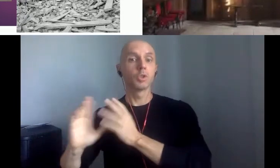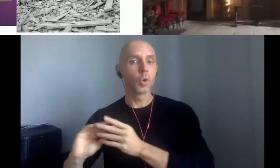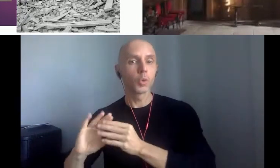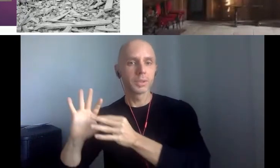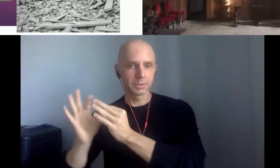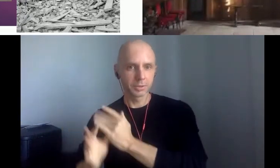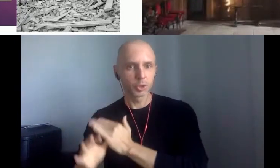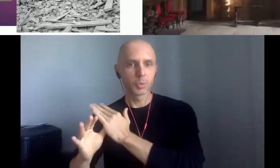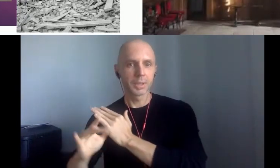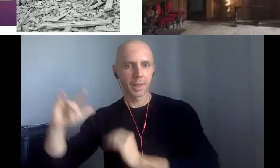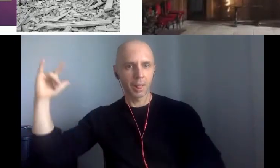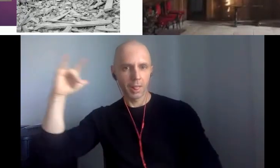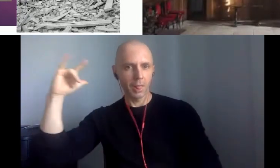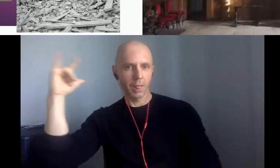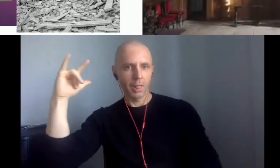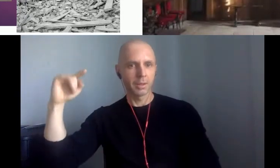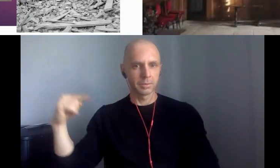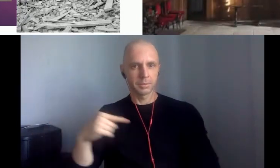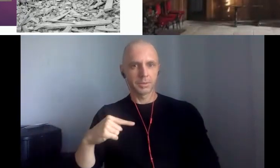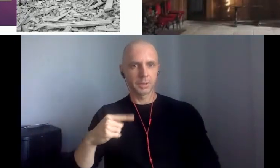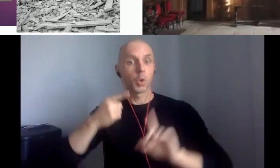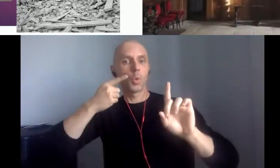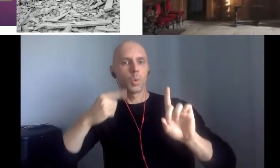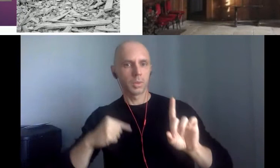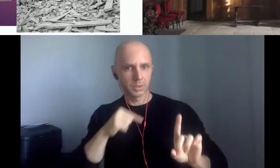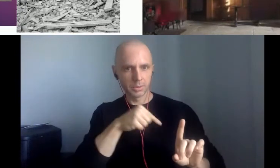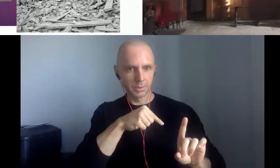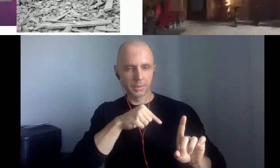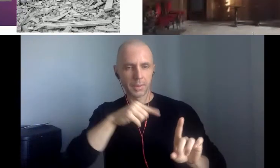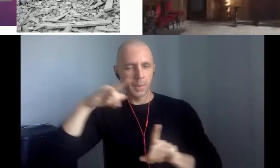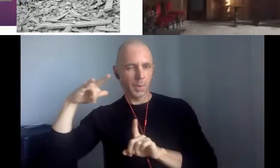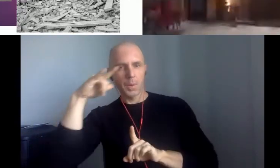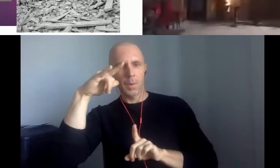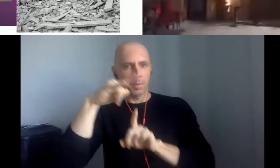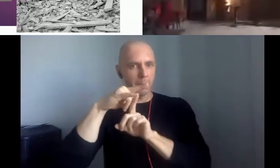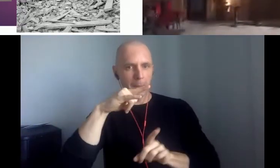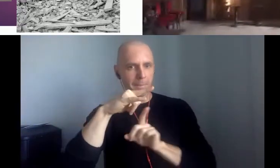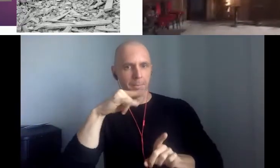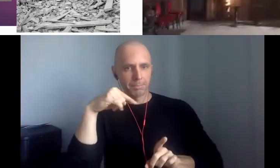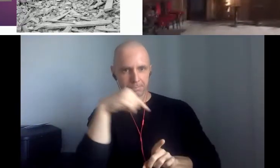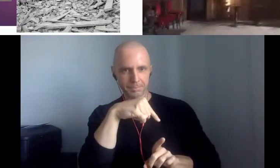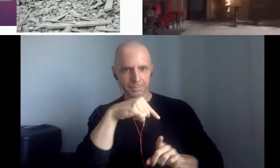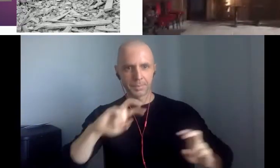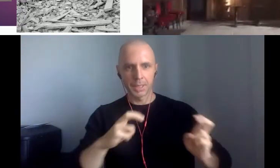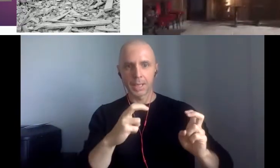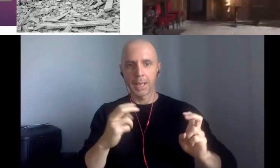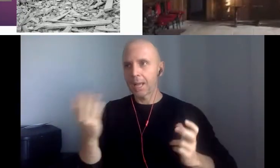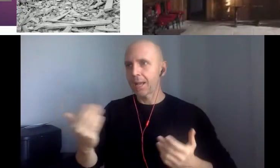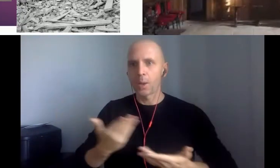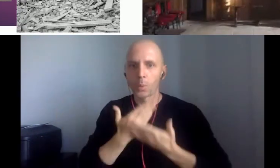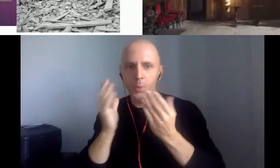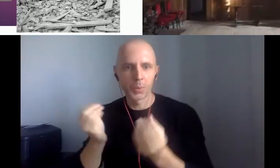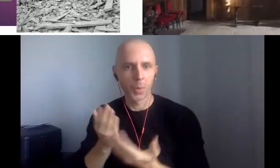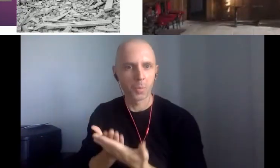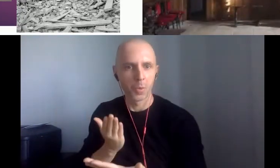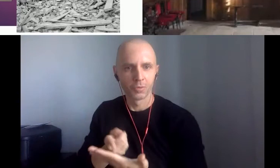cannot corroborate those. So until I do that, I can't say that's a fact. But it's highly possible because we were